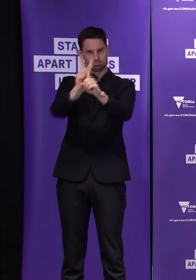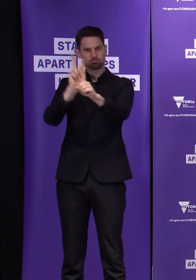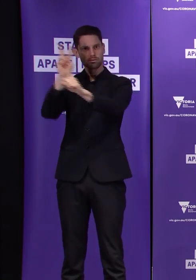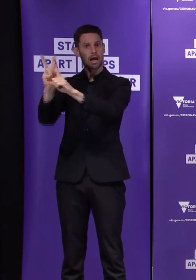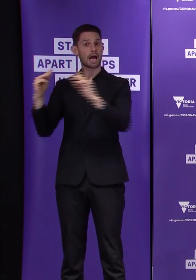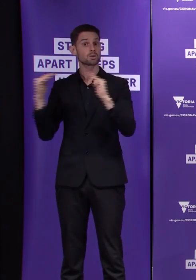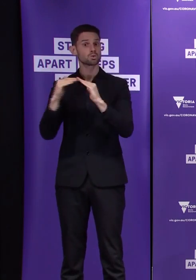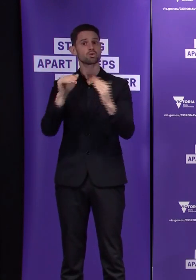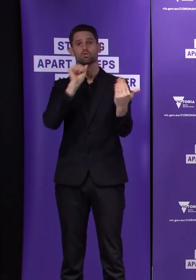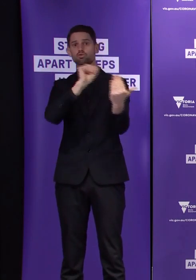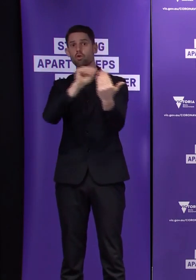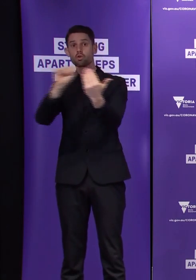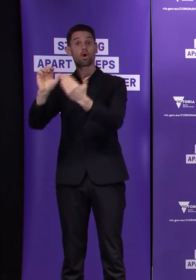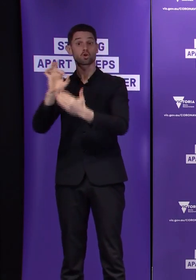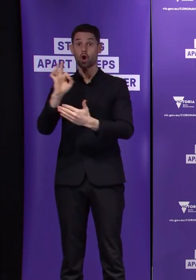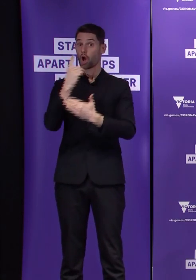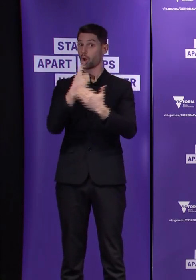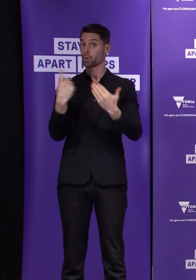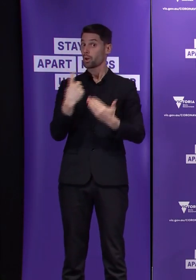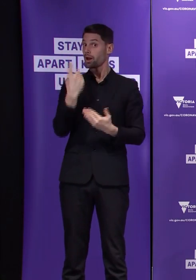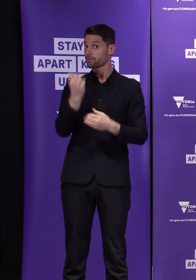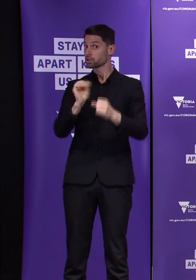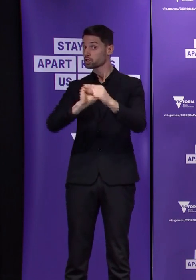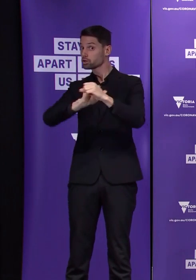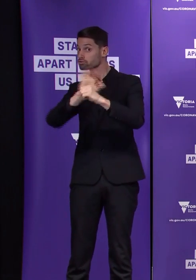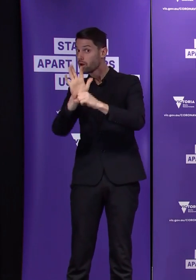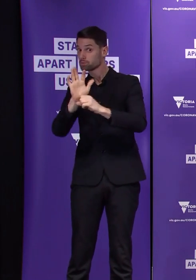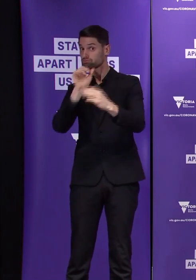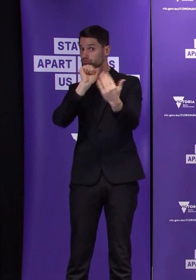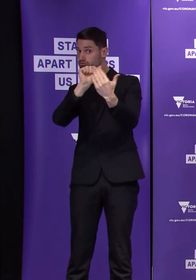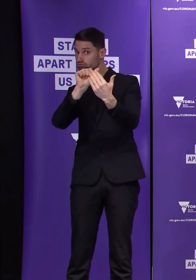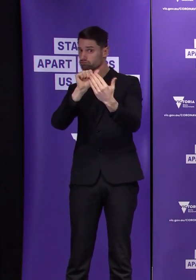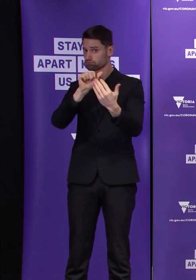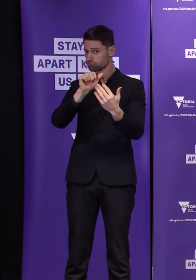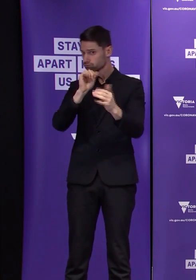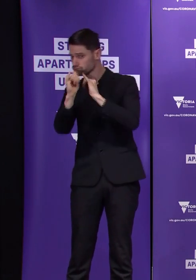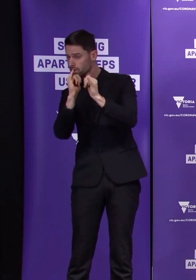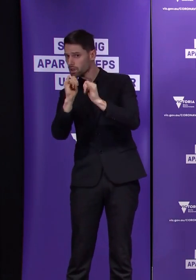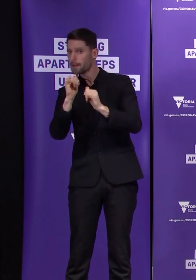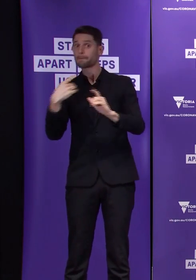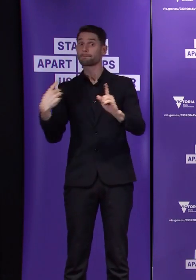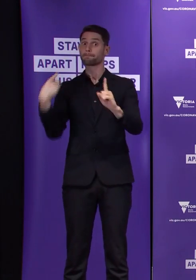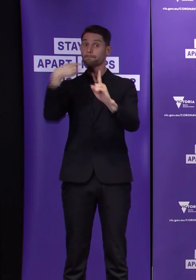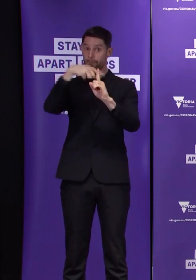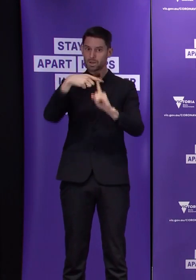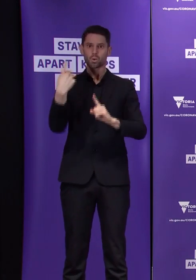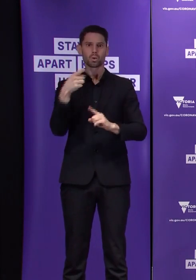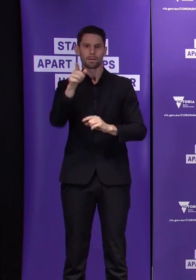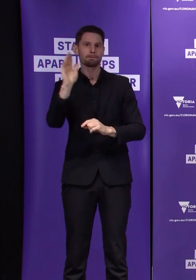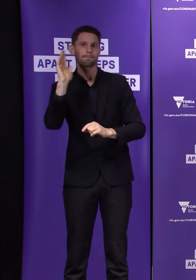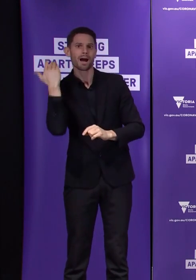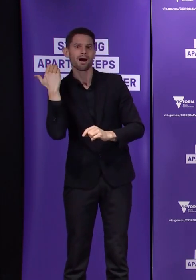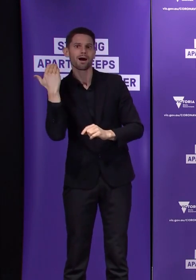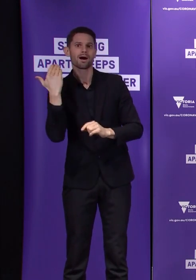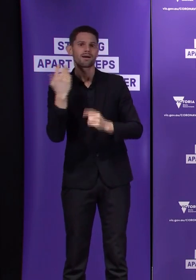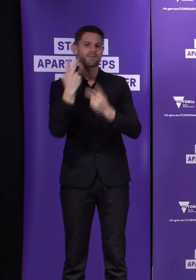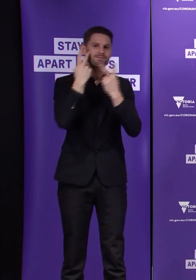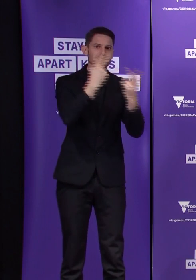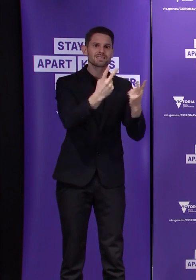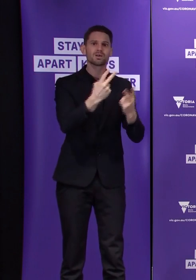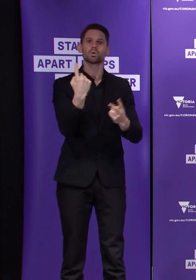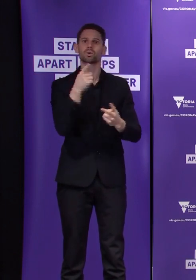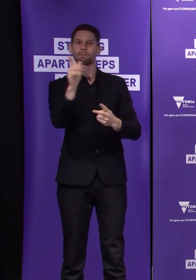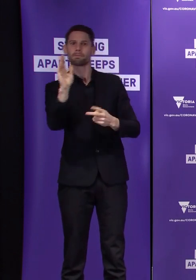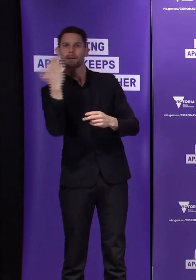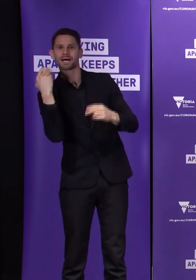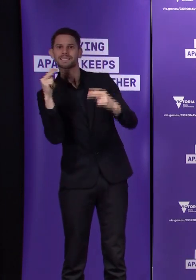close contacts. That's what really opens it all up, because it's only after that interview's done that you can then with confidence reach out to close contacts and start the process